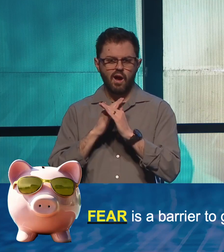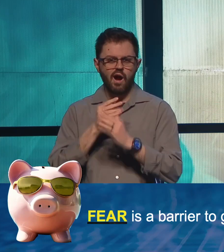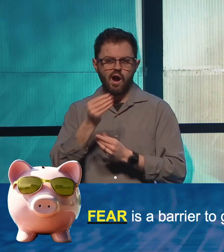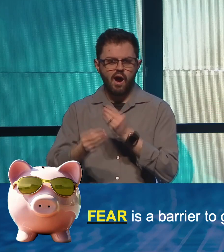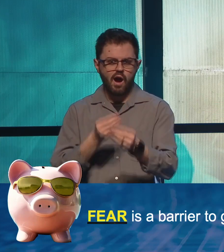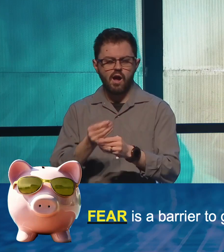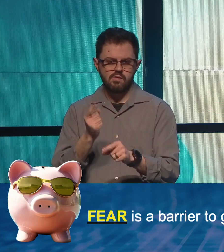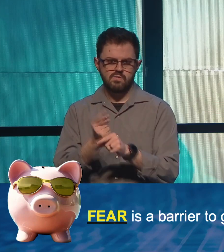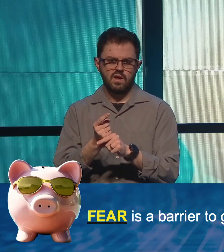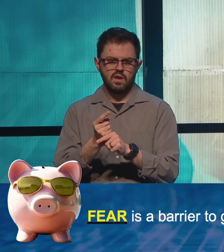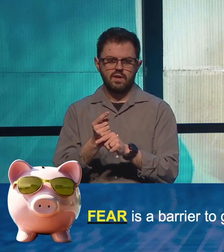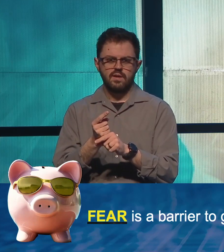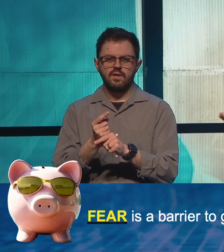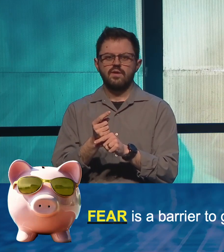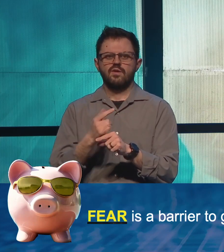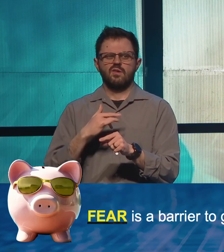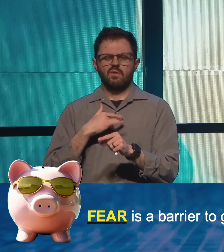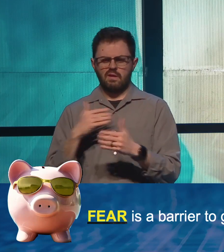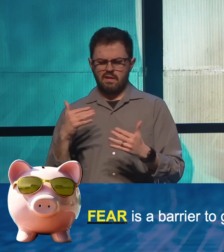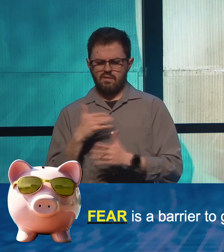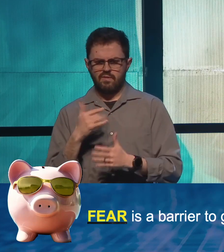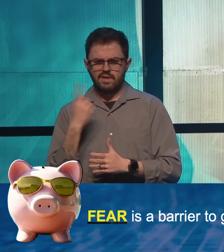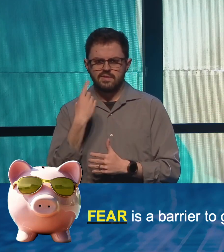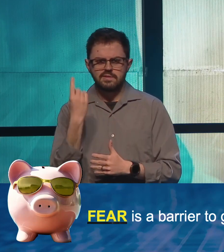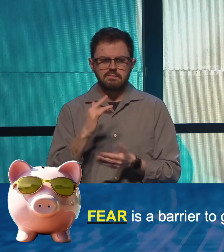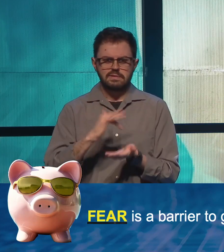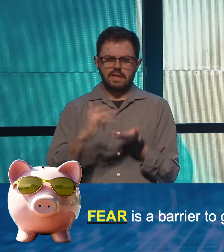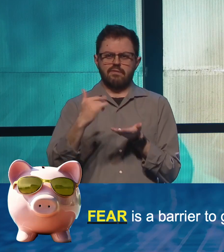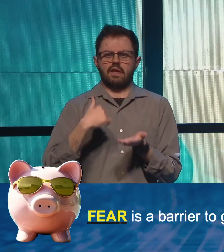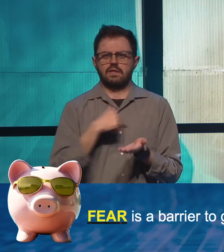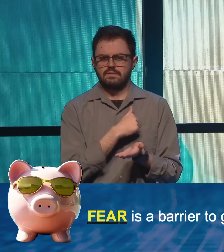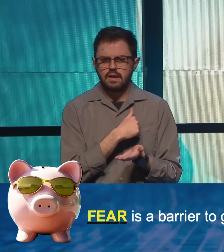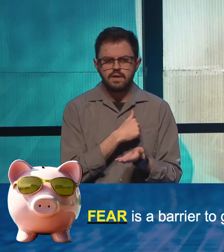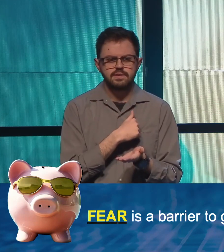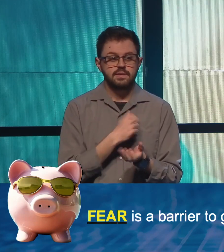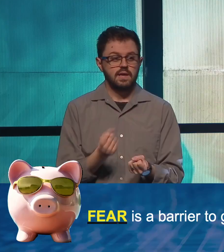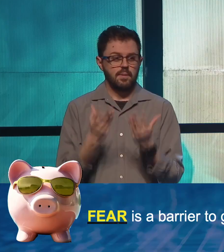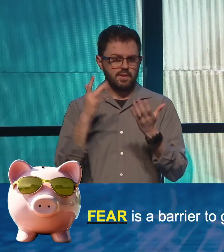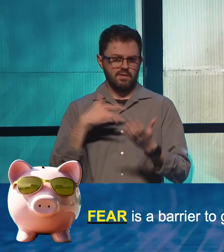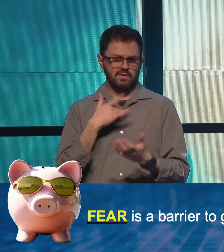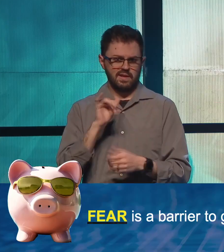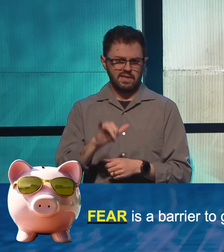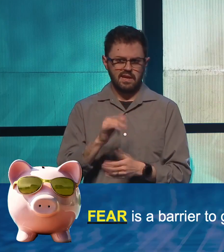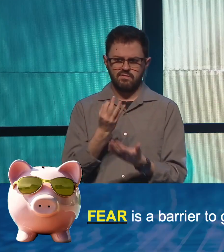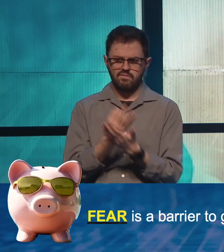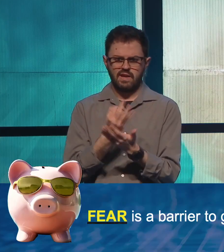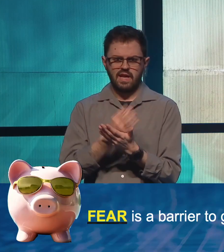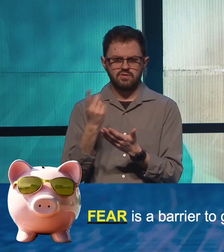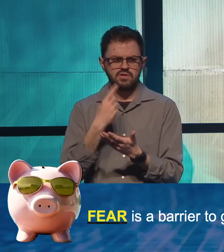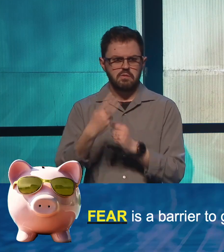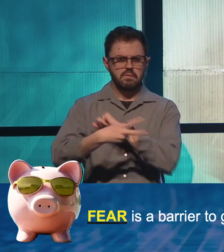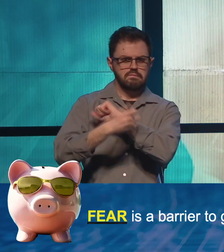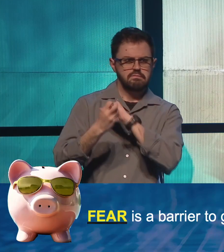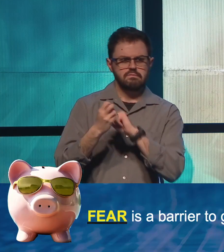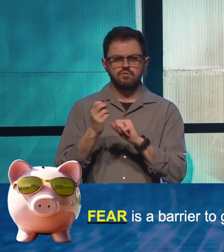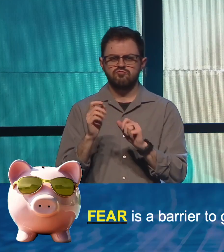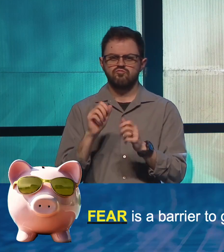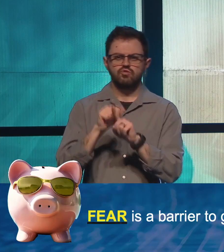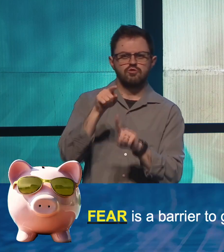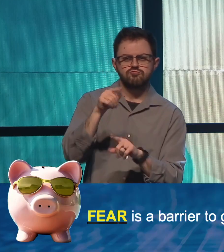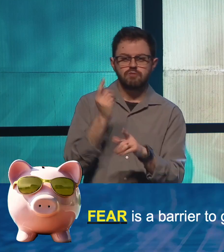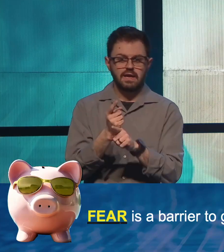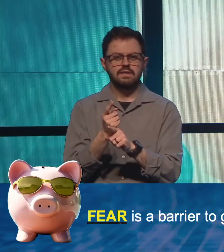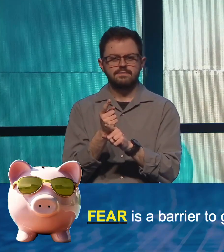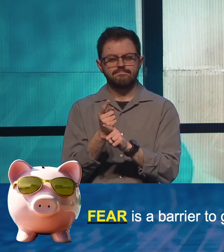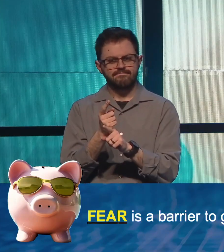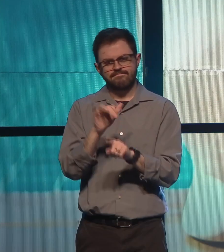we get afraid of being taken advantage of. How many of you have ever experienced? How many of you have ever felt like you've been taken advantage of financially, right? I mean, that's just the truth of